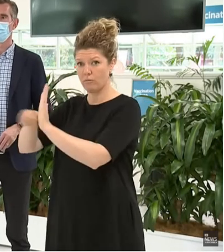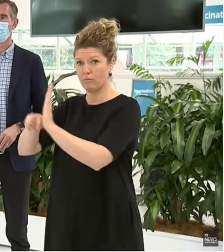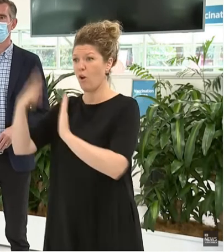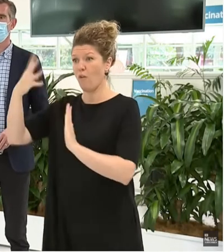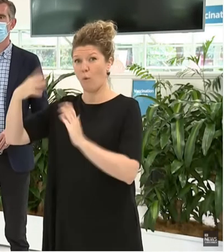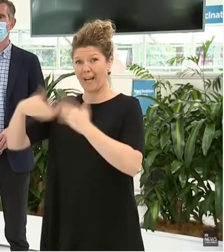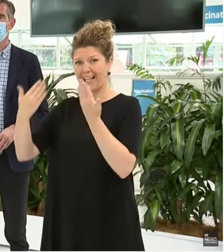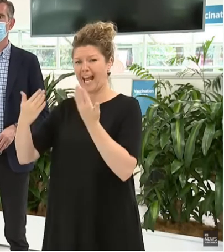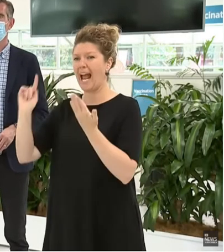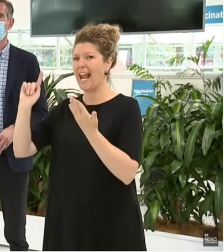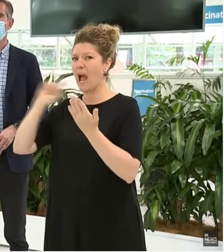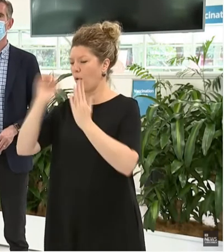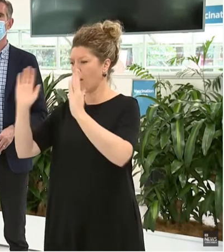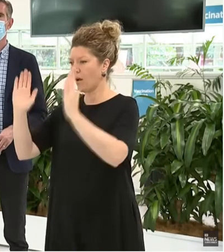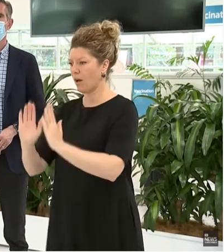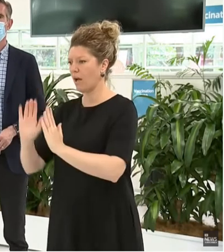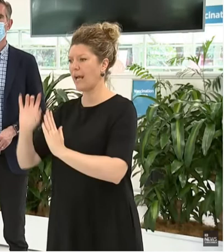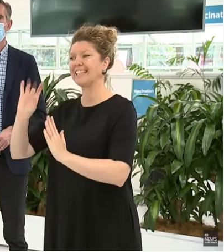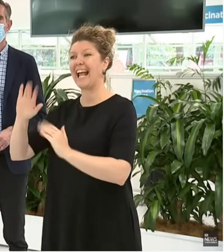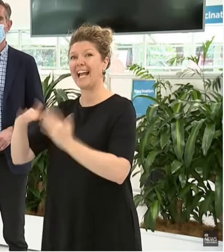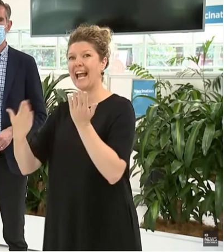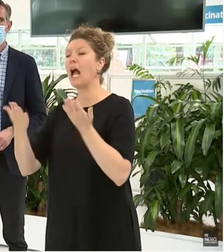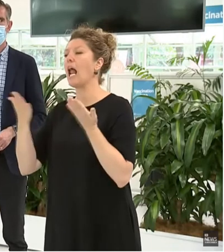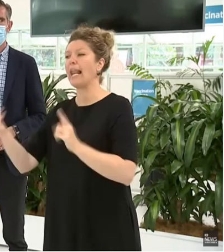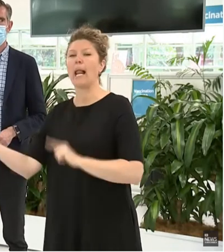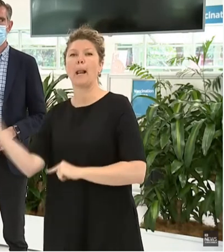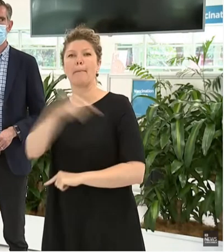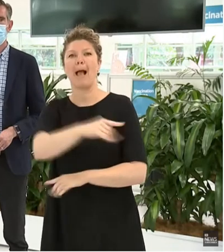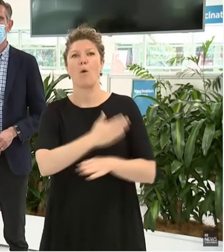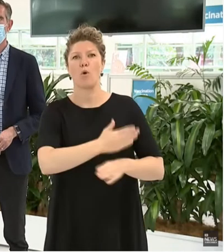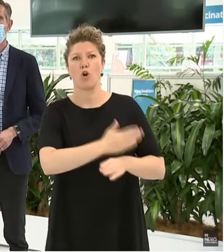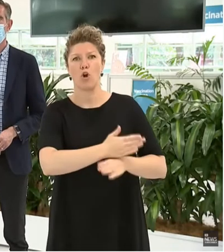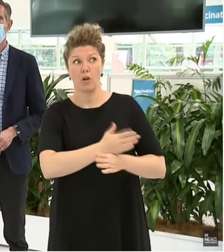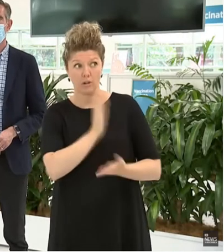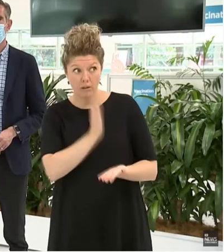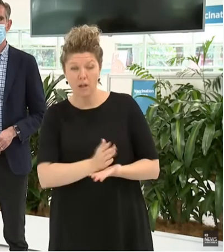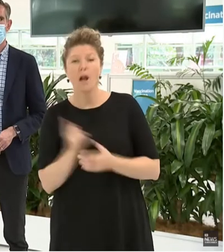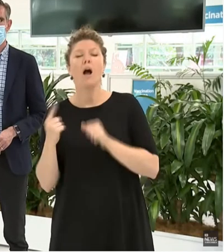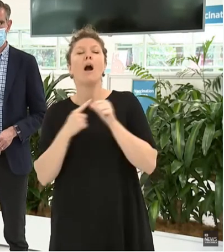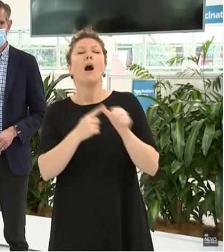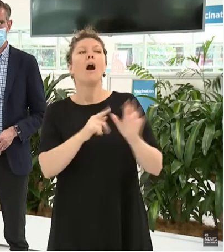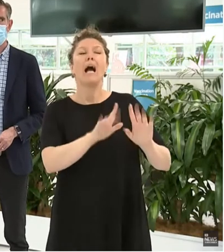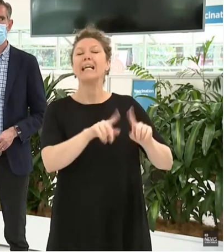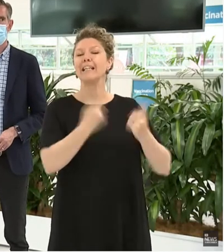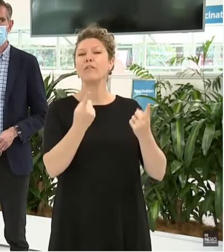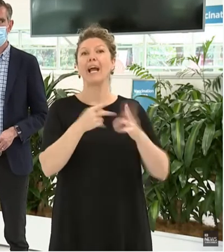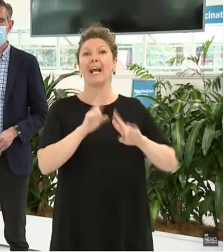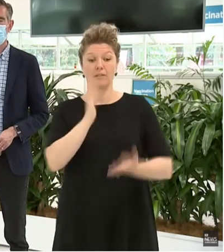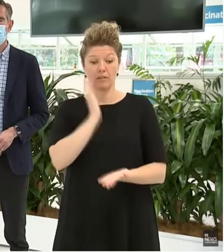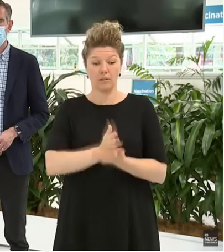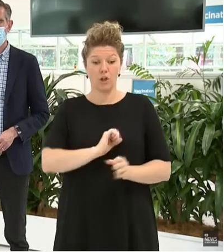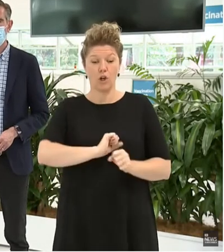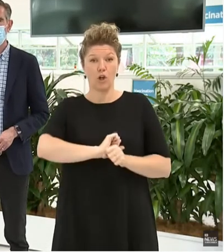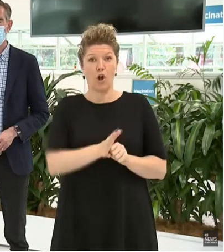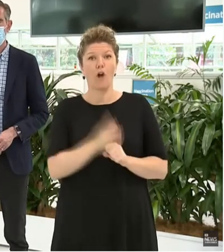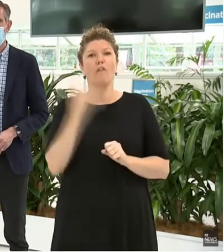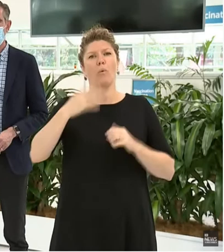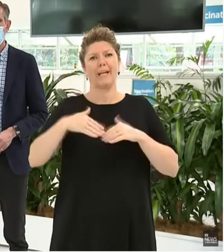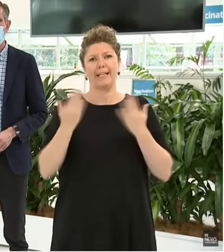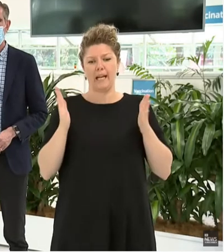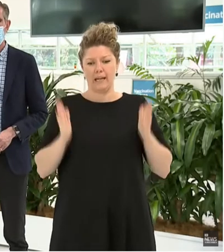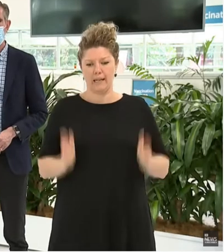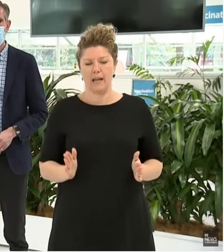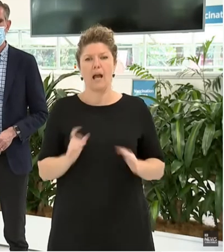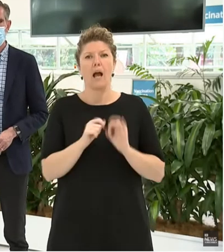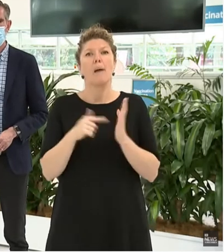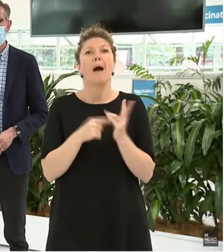shortages? Well, not necessarily if they're positive. It's more if they're a close contact. So I don't think we'll be doing